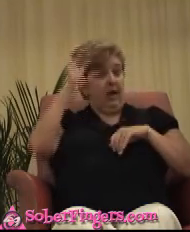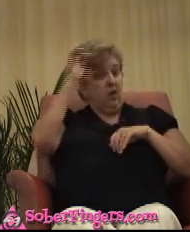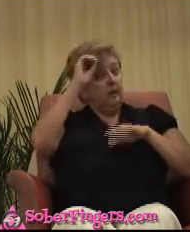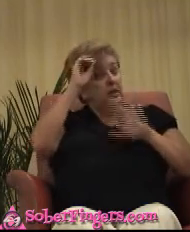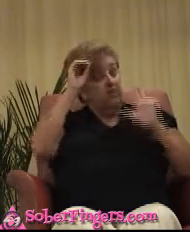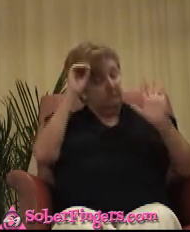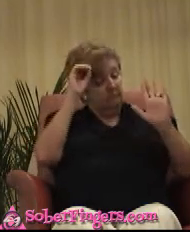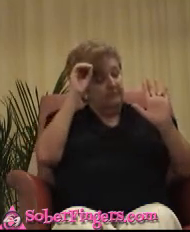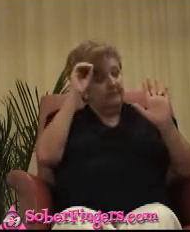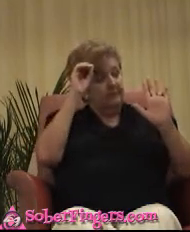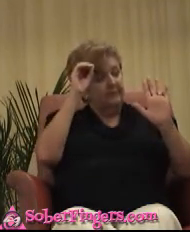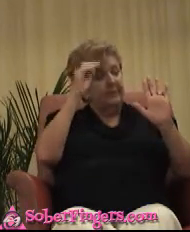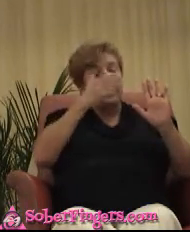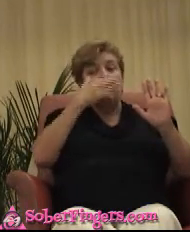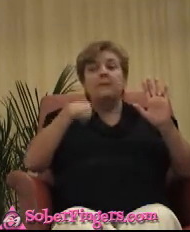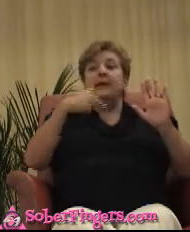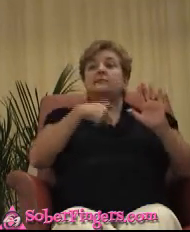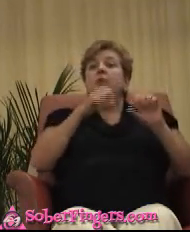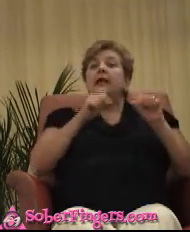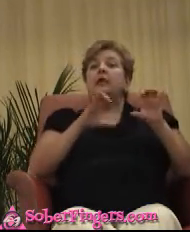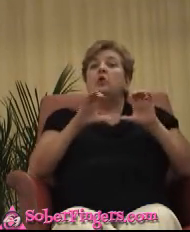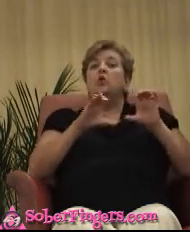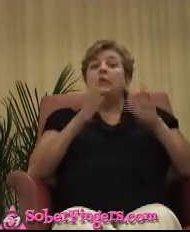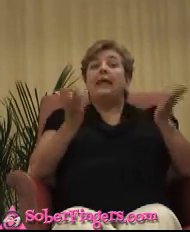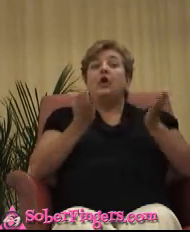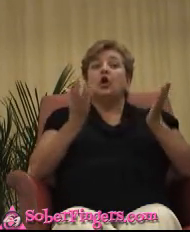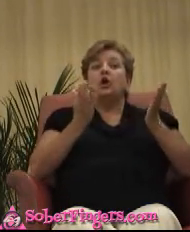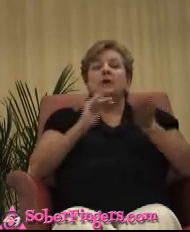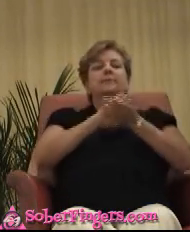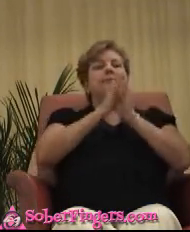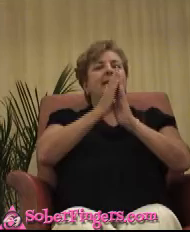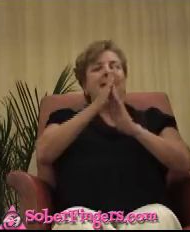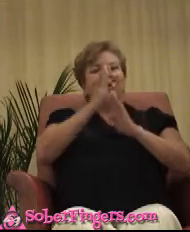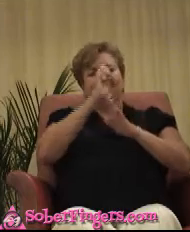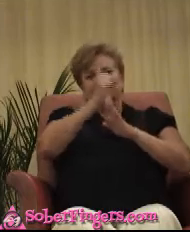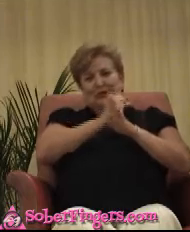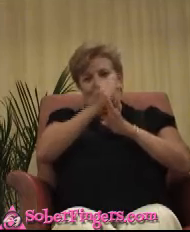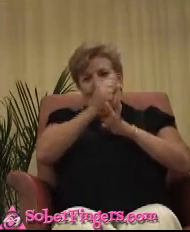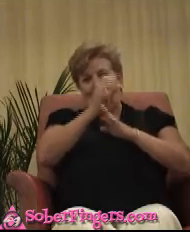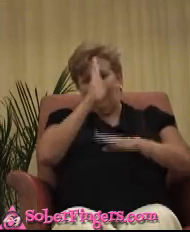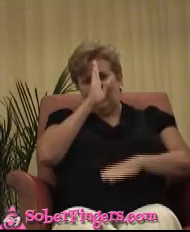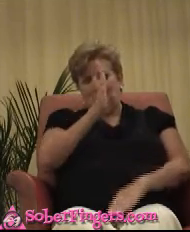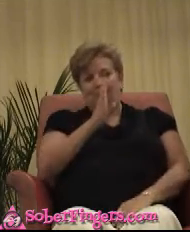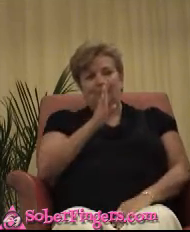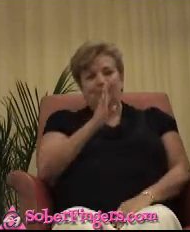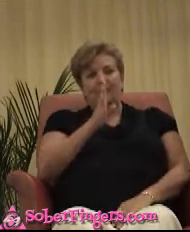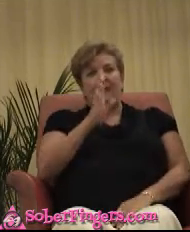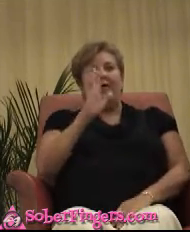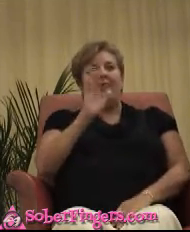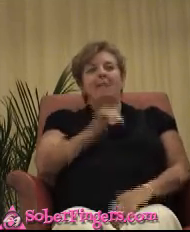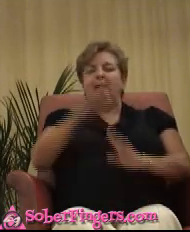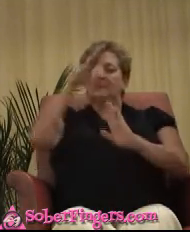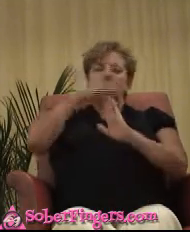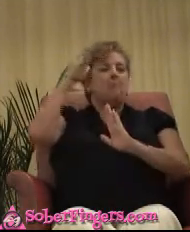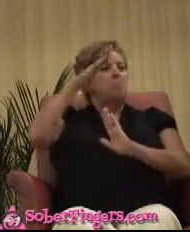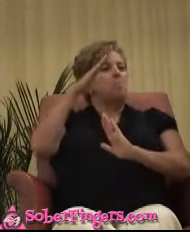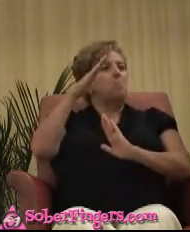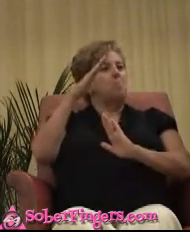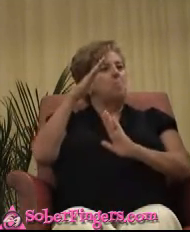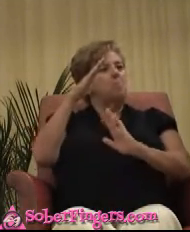the best we ever accomplish here is to get sober. If we get sober, we have just achieved the highest level of status and prestige and position